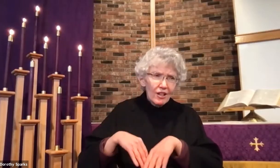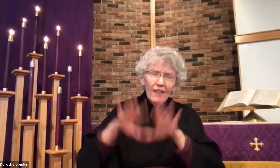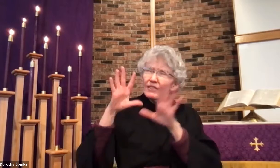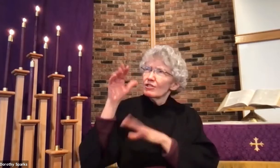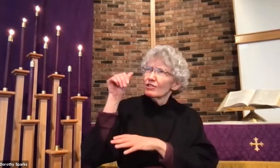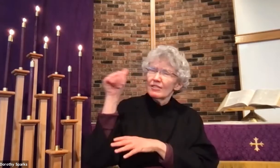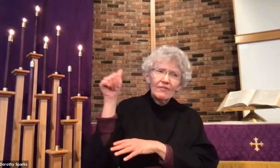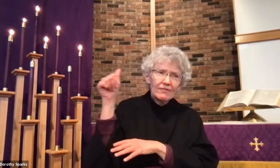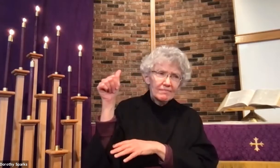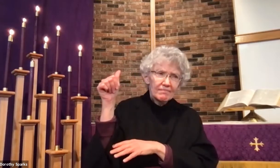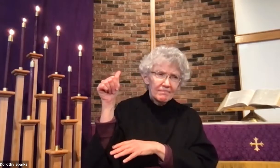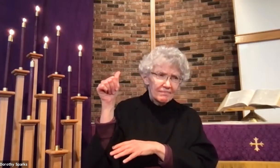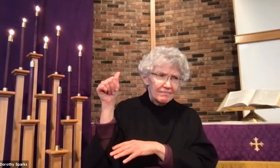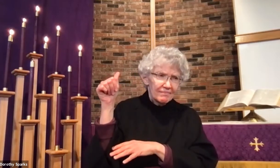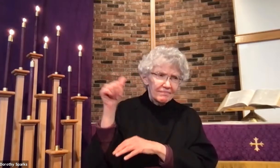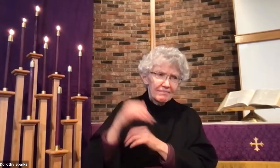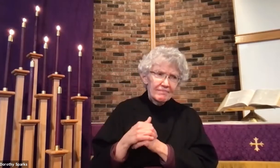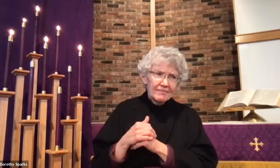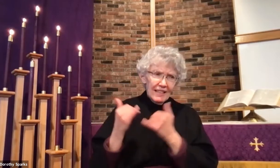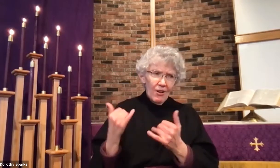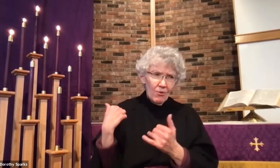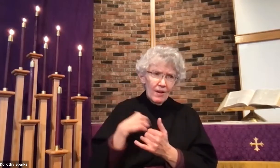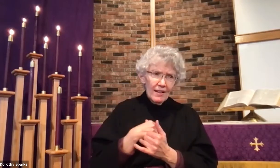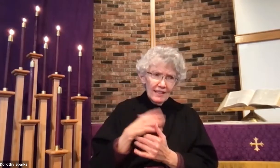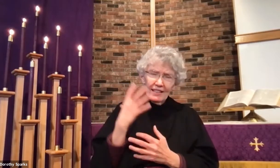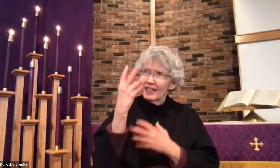Humble and self-giving God,